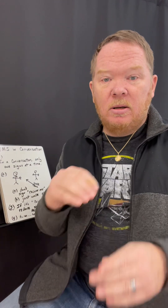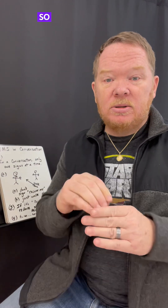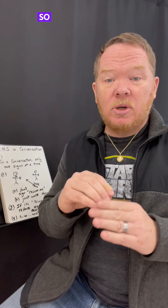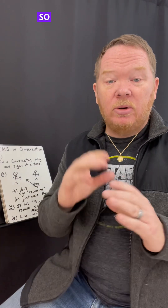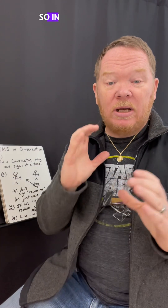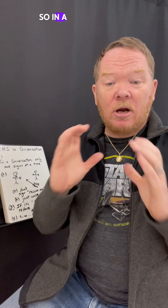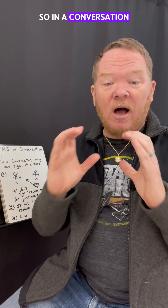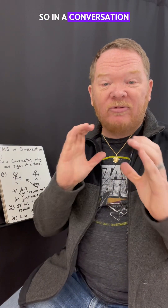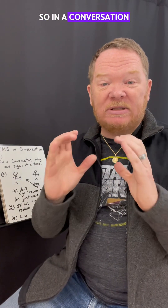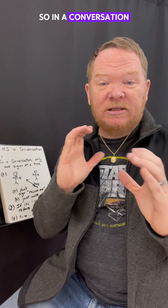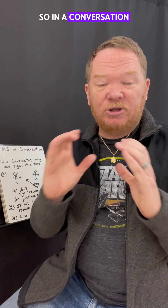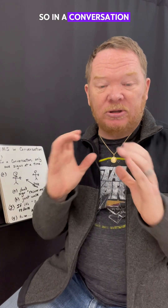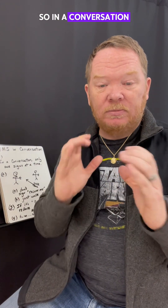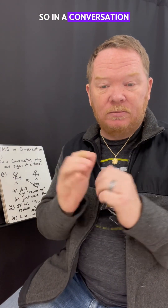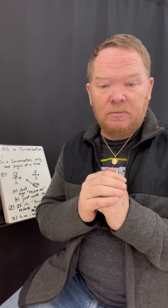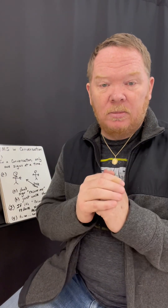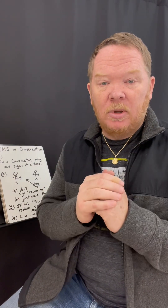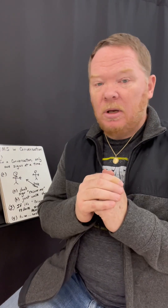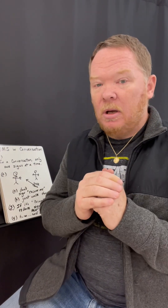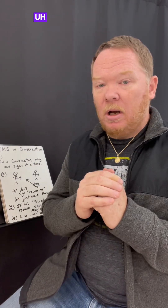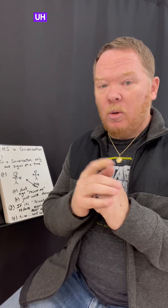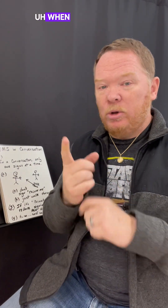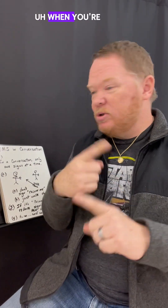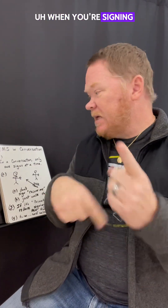So in a conversation, when you're signing,